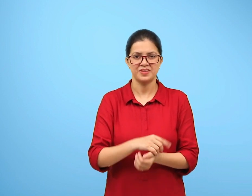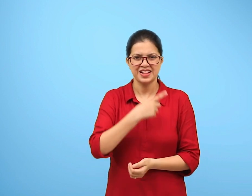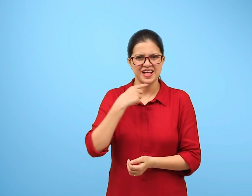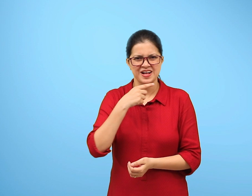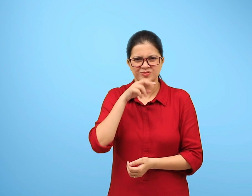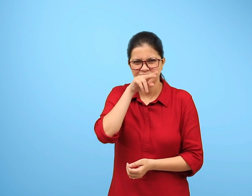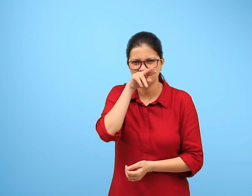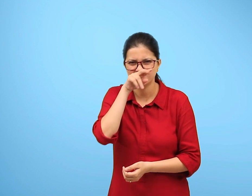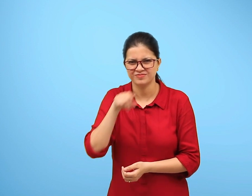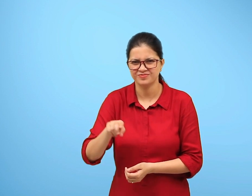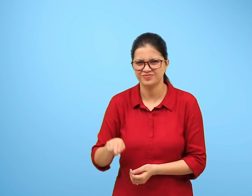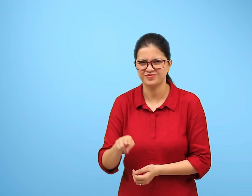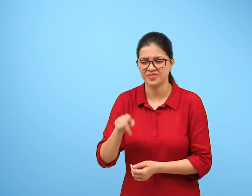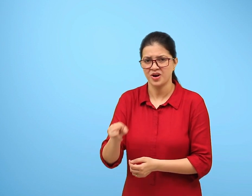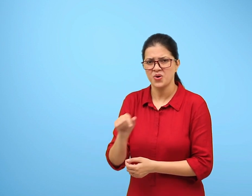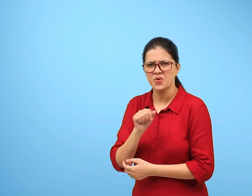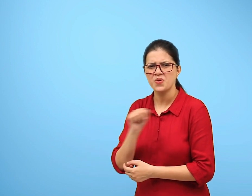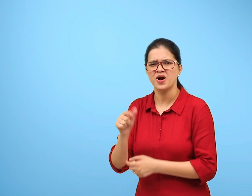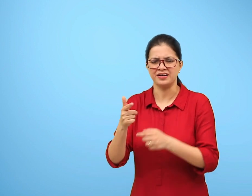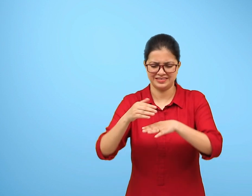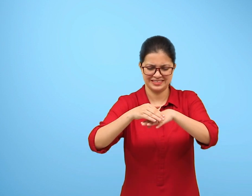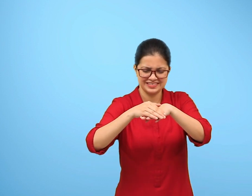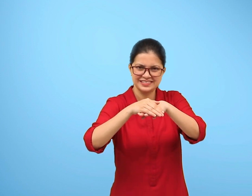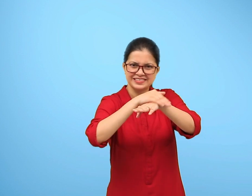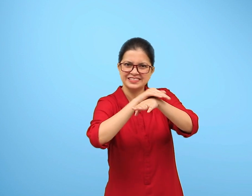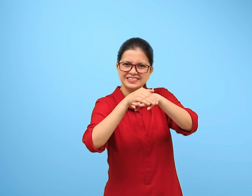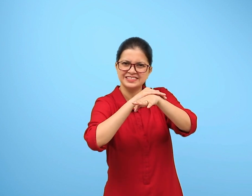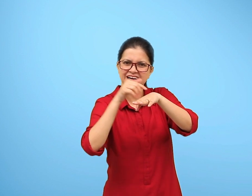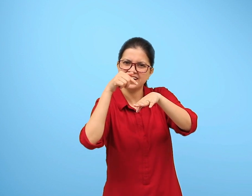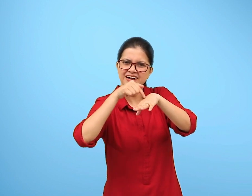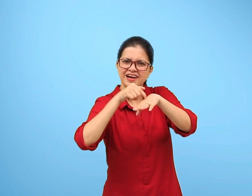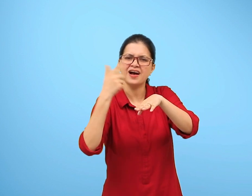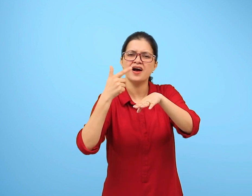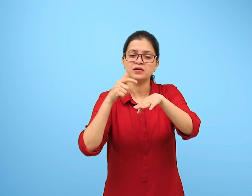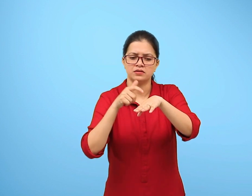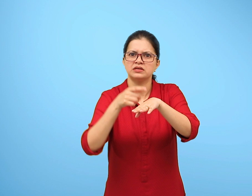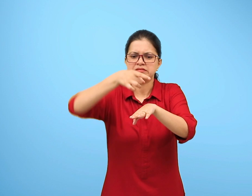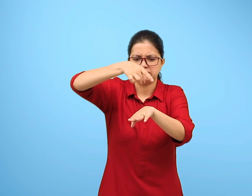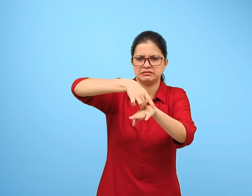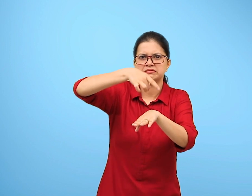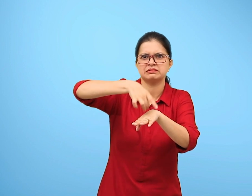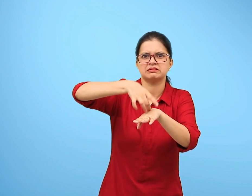The body and legs of cockroaches have hard coverings forming an outer skeleton.